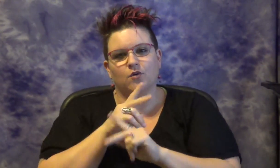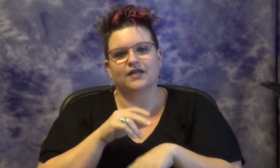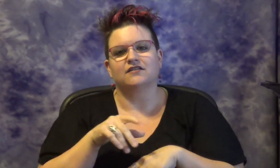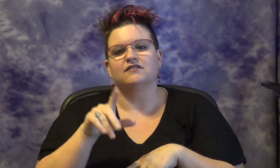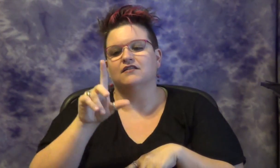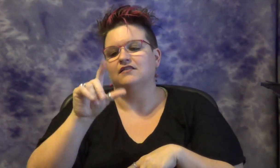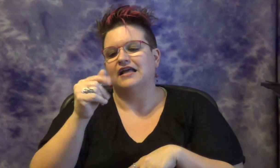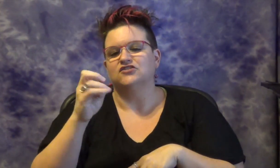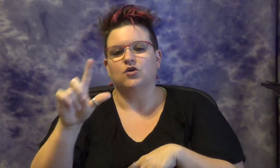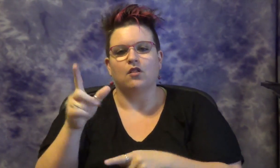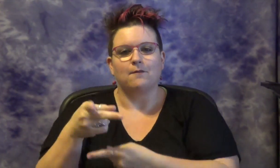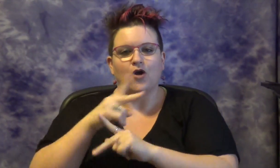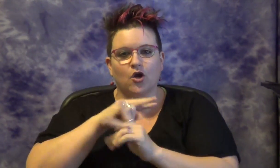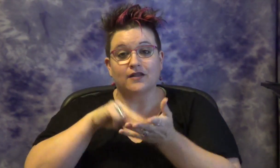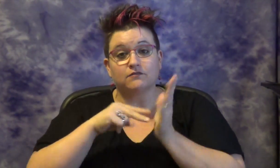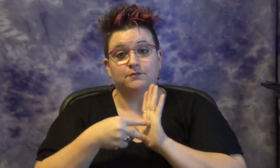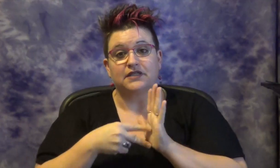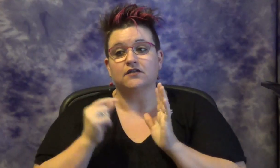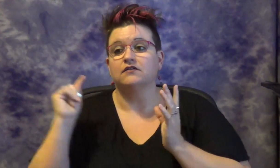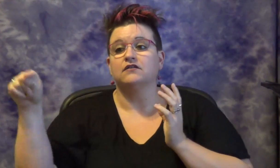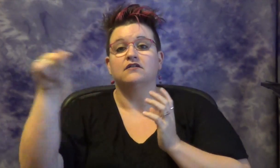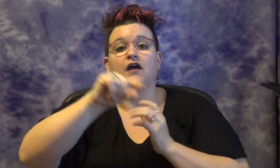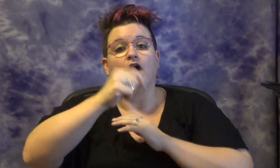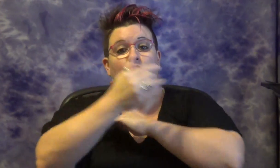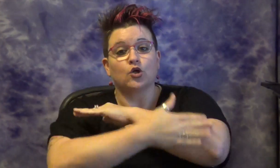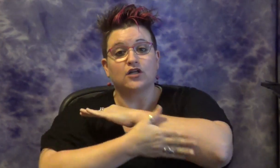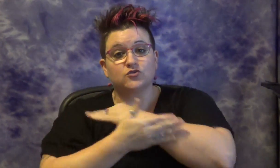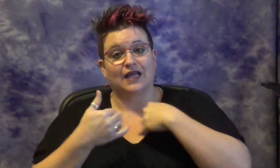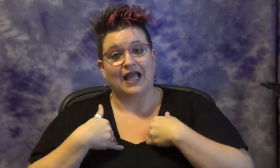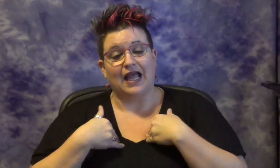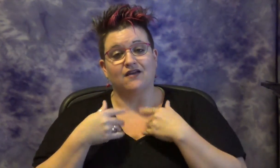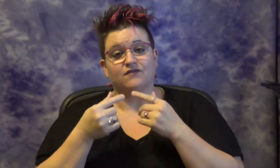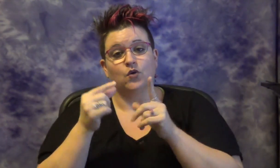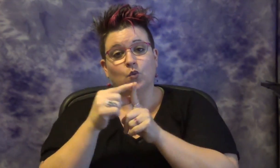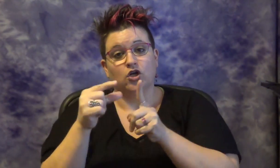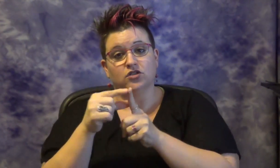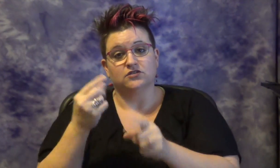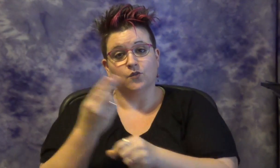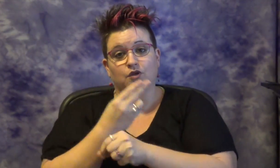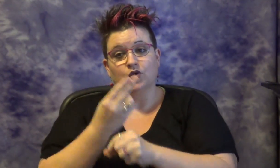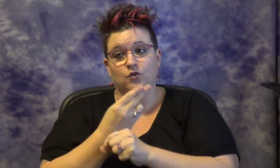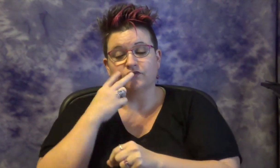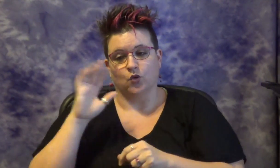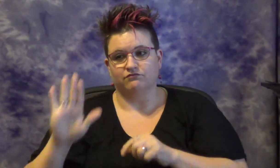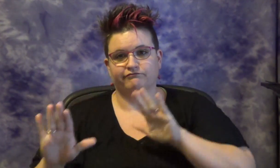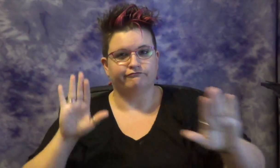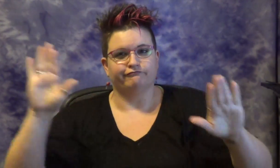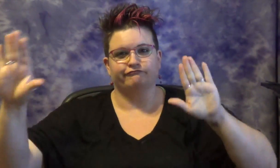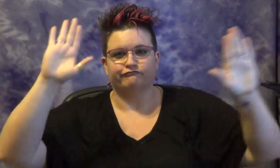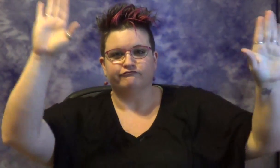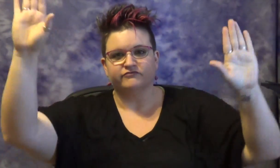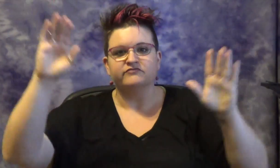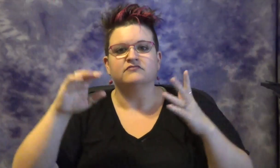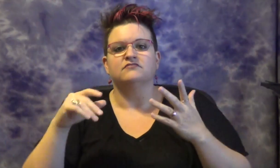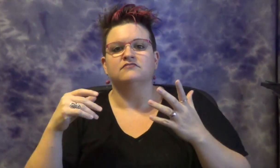language. We also have lexical borrowing. That means other countries have specific words,